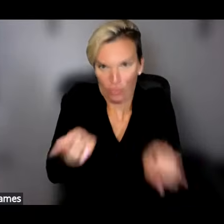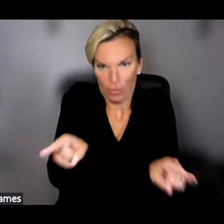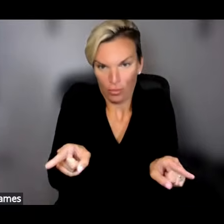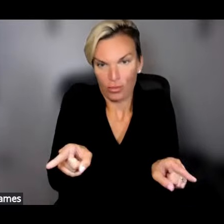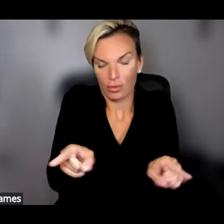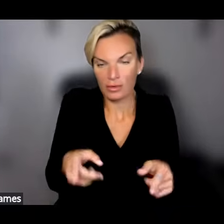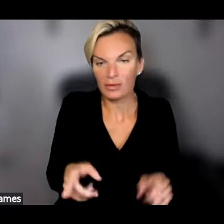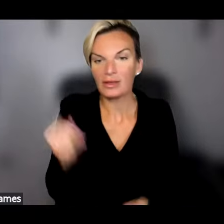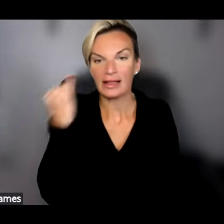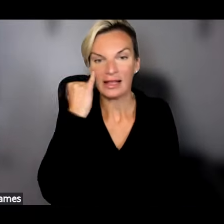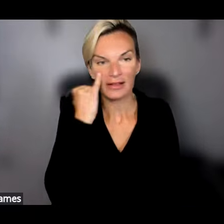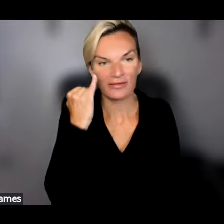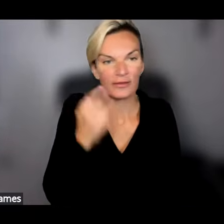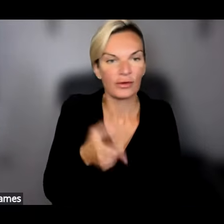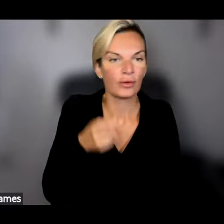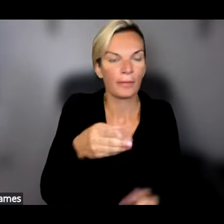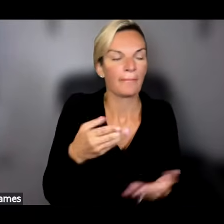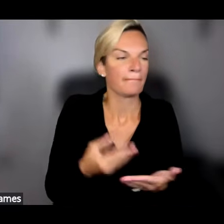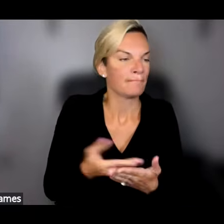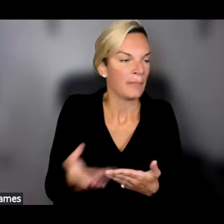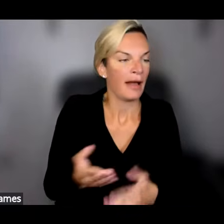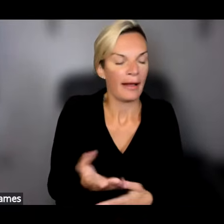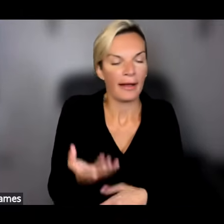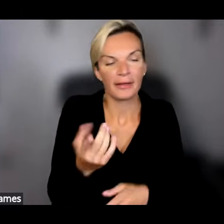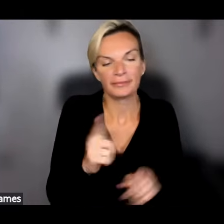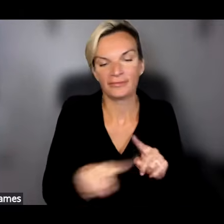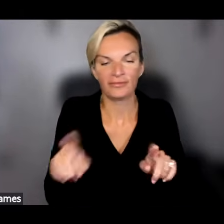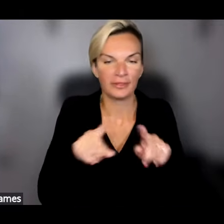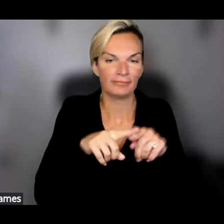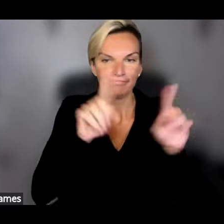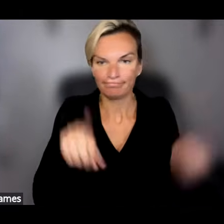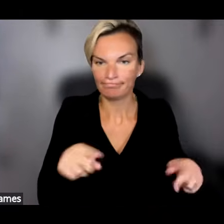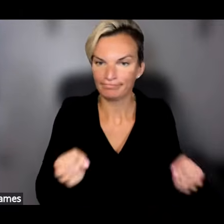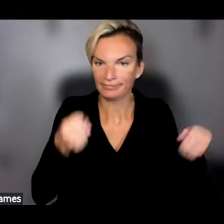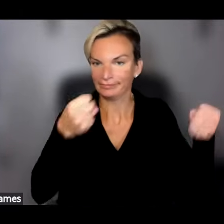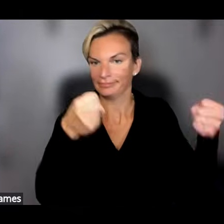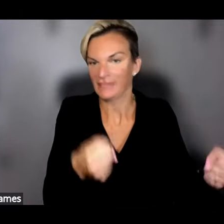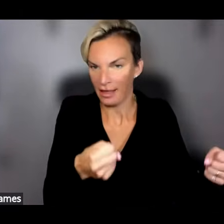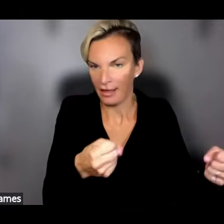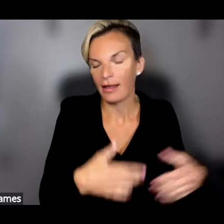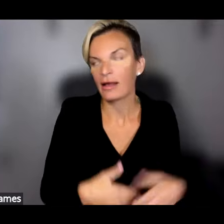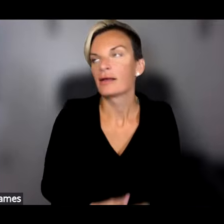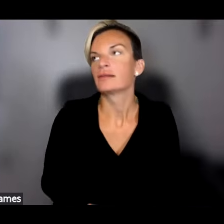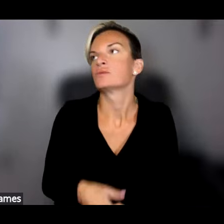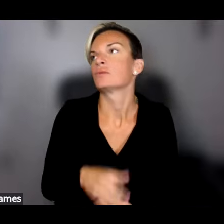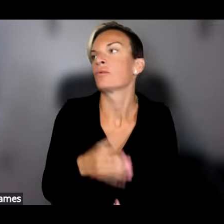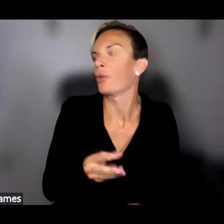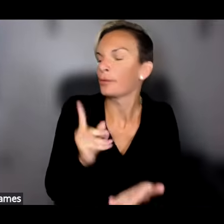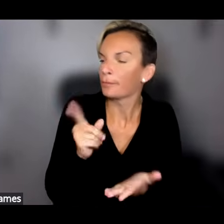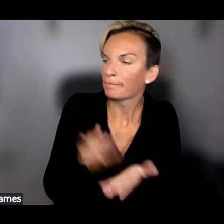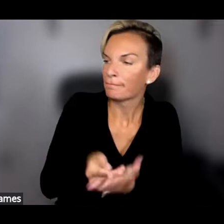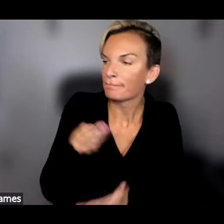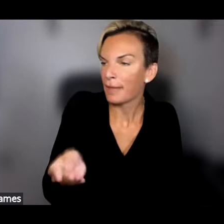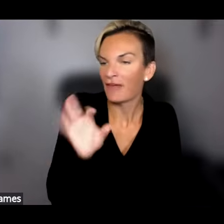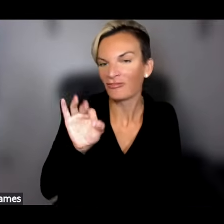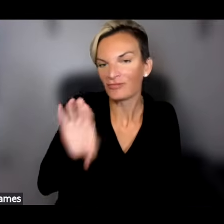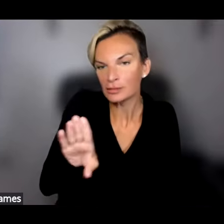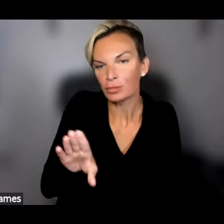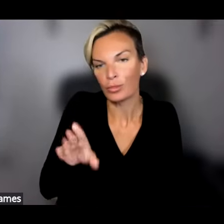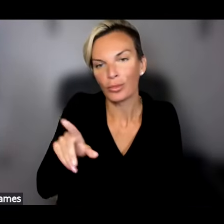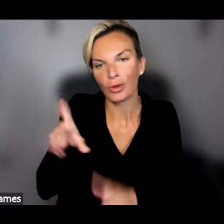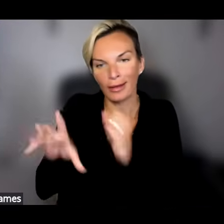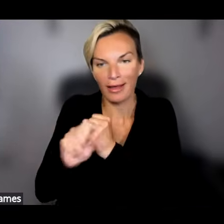obligation if you're buying yard signs will now be an obligation if you are buying Facebook ads. And that is exactly what Director